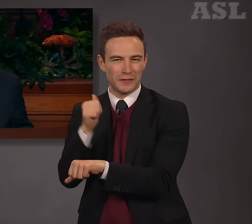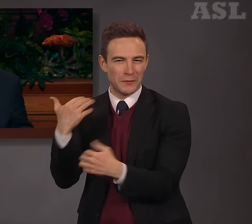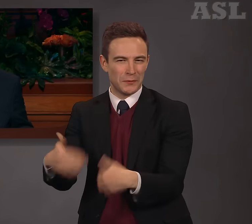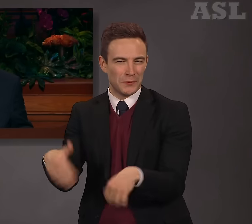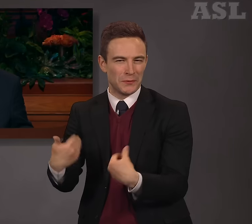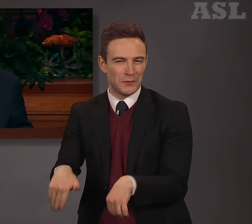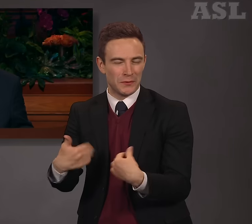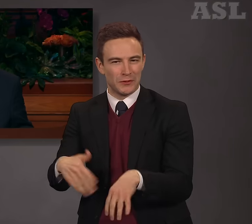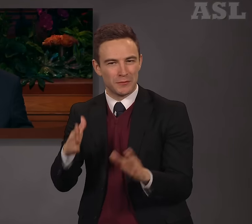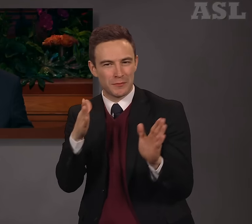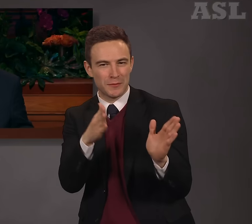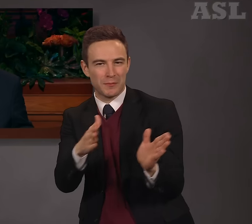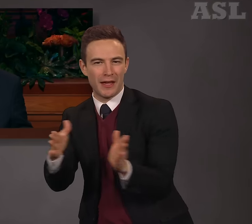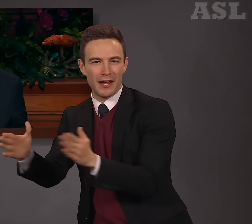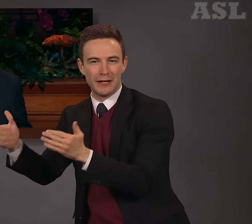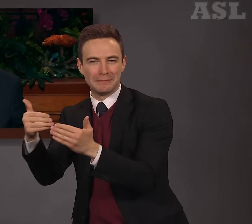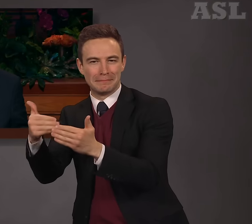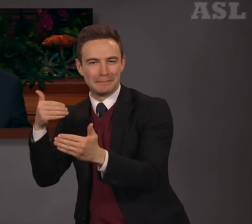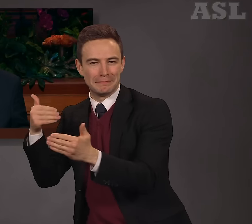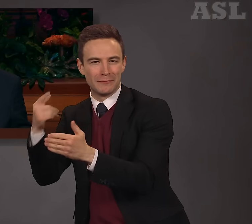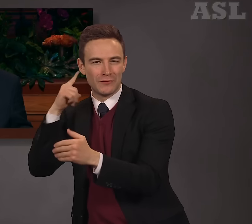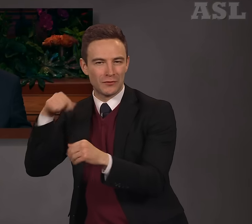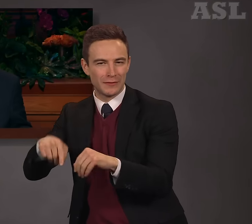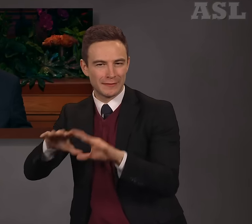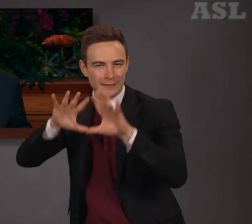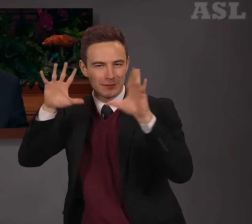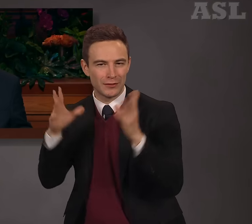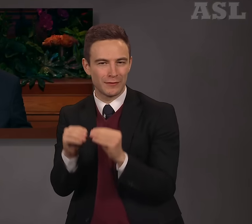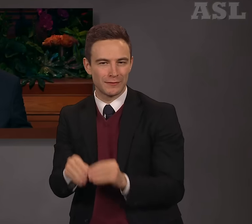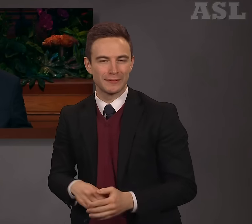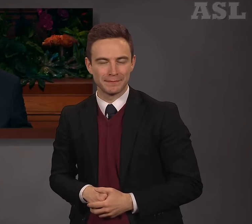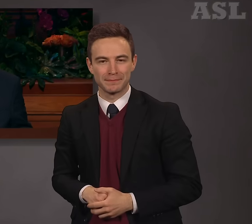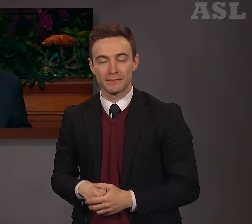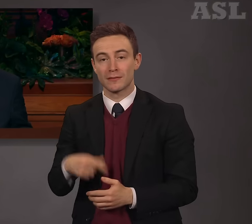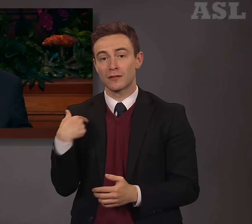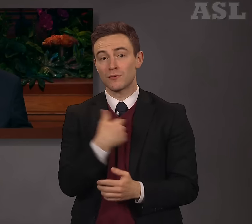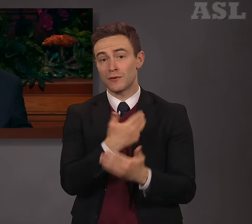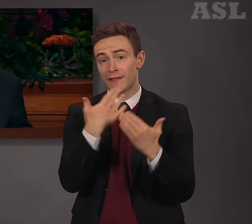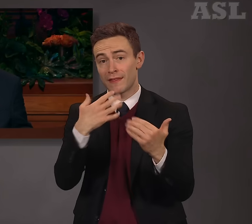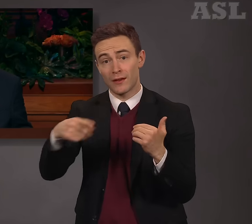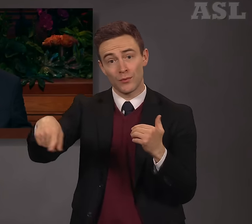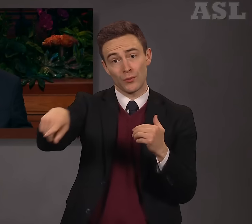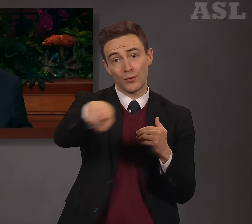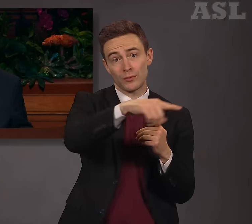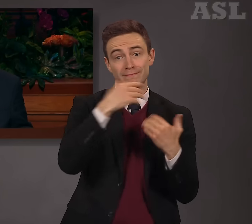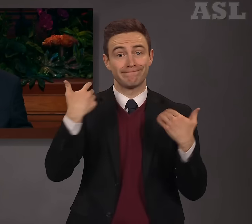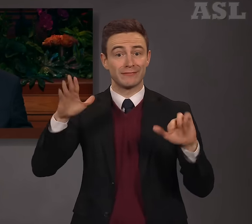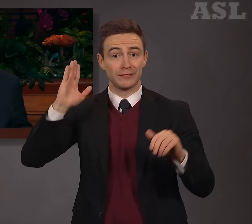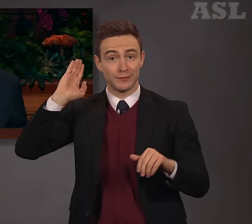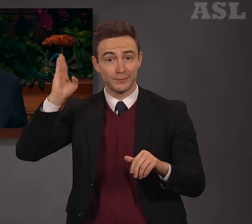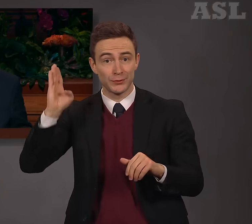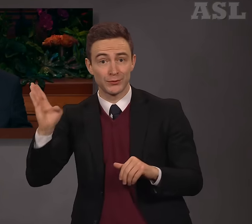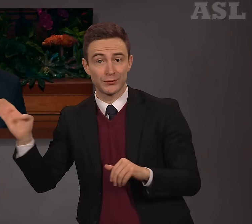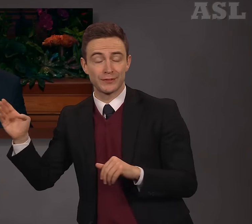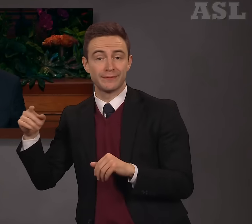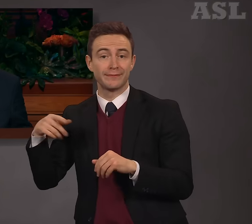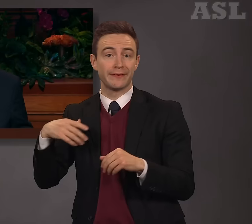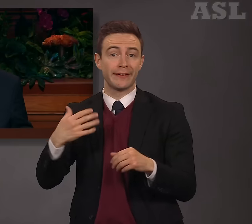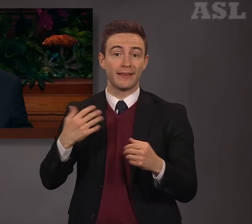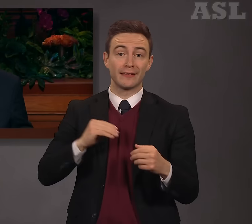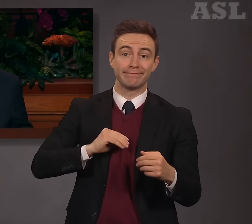to prepare for these services. We thank those who've spoken and those who have provided the uplifting